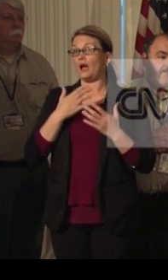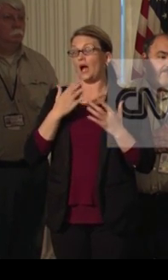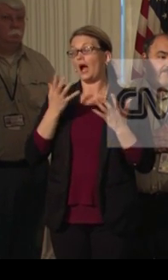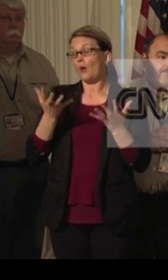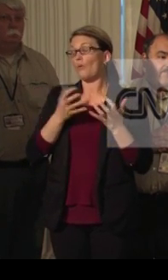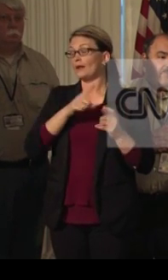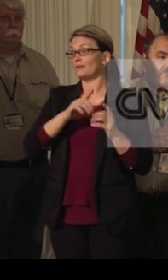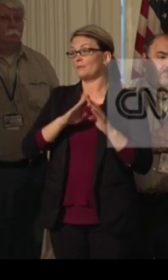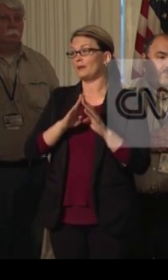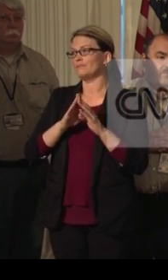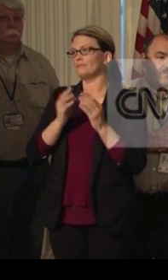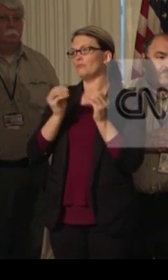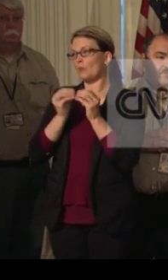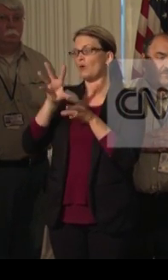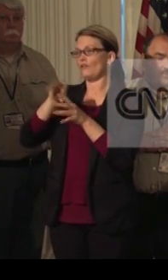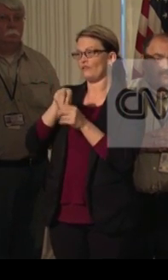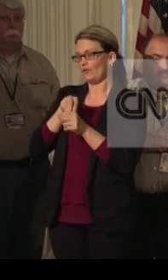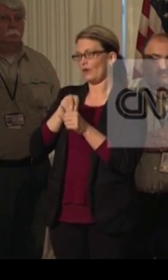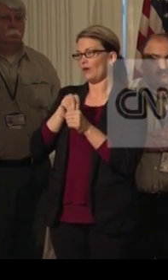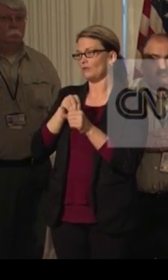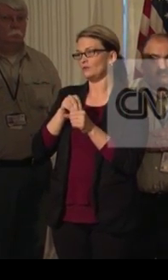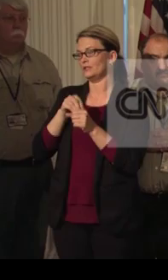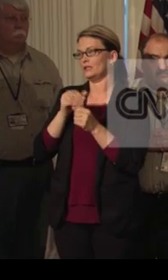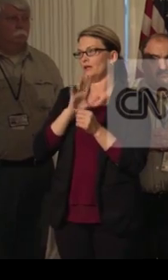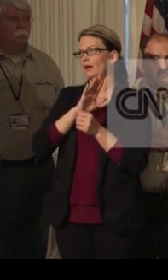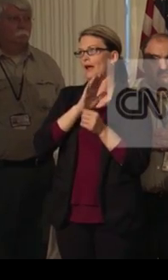offer their assistance on, you know, what